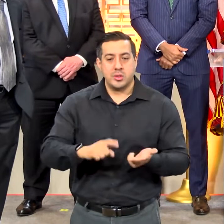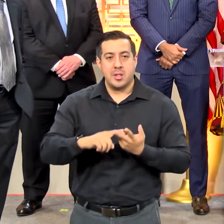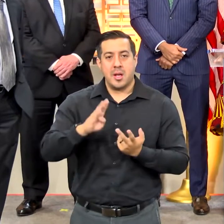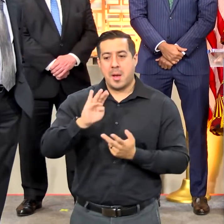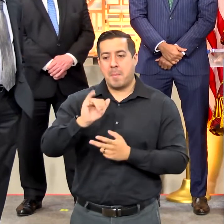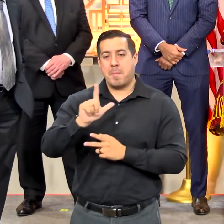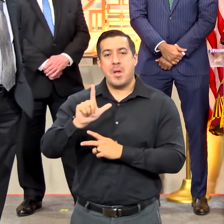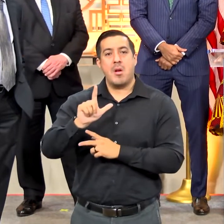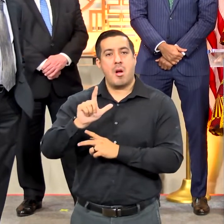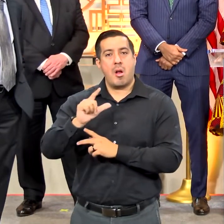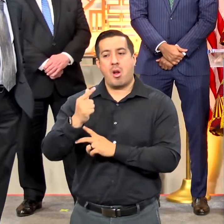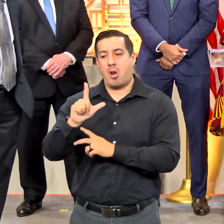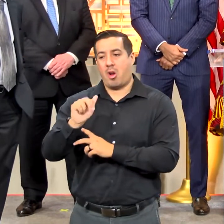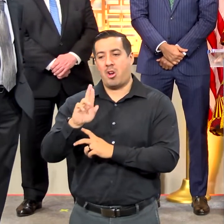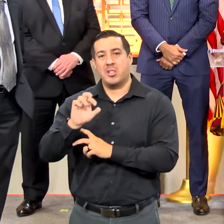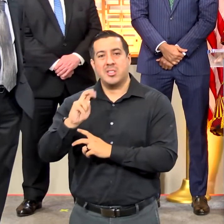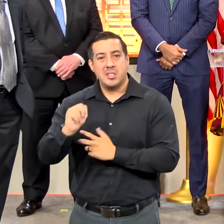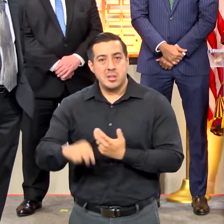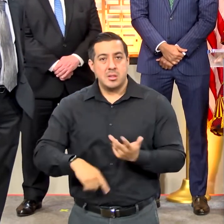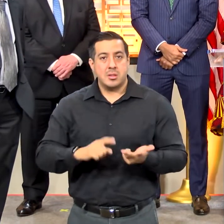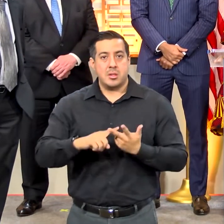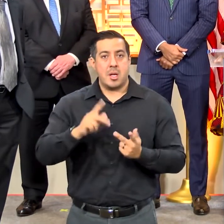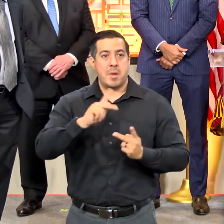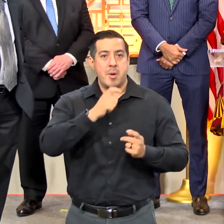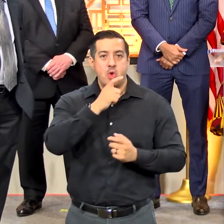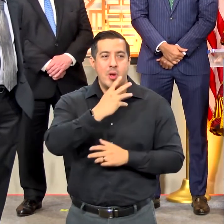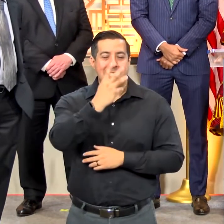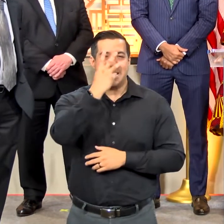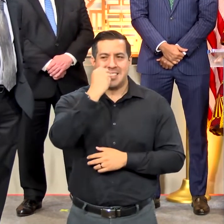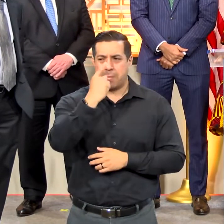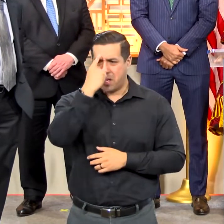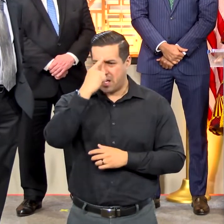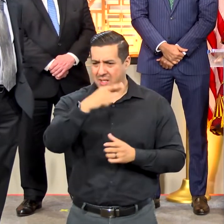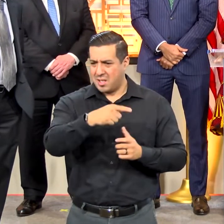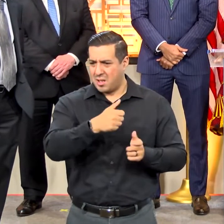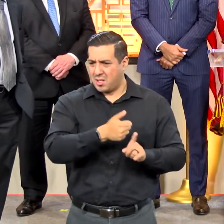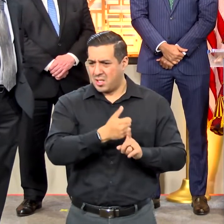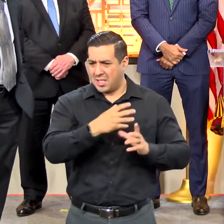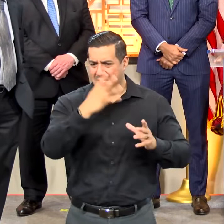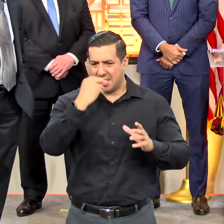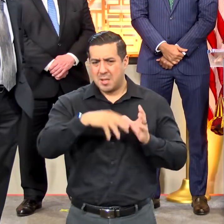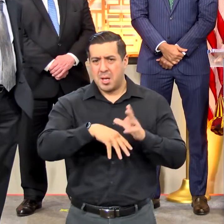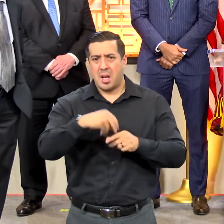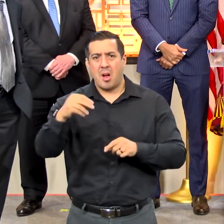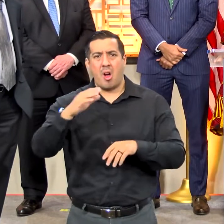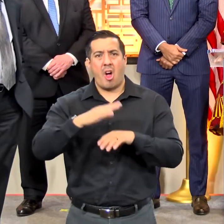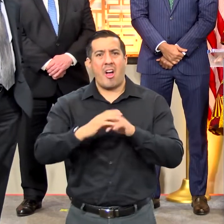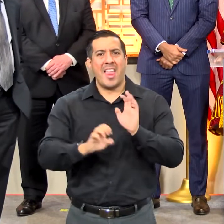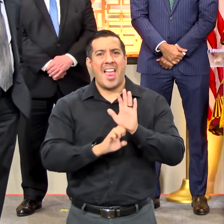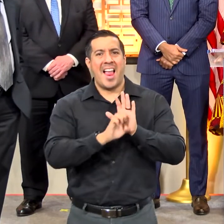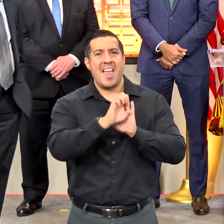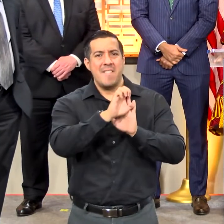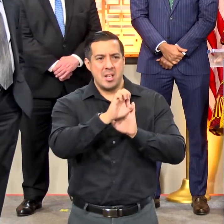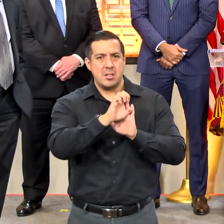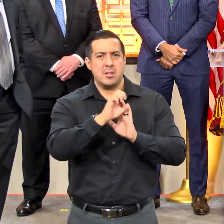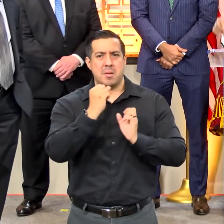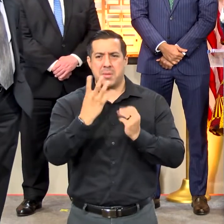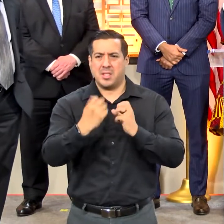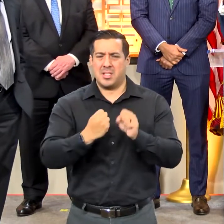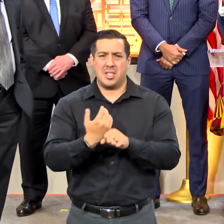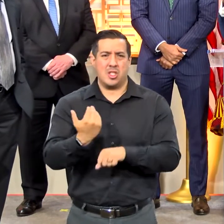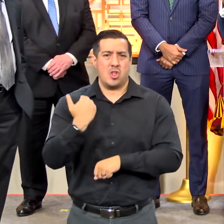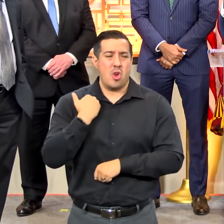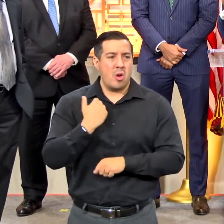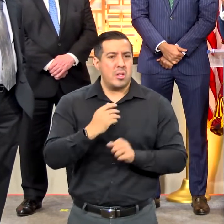Lawson, Archbishop Fiorenzo sleeping out, I think, under the Pierce elevator some years ago